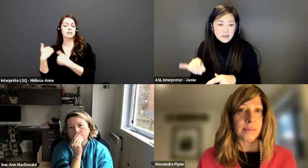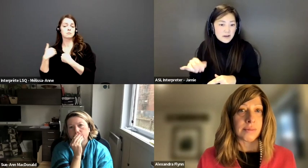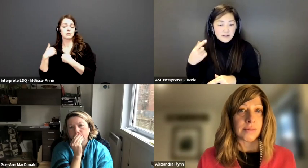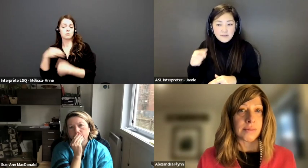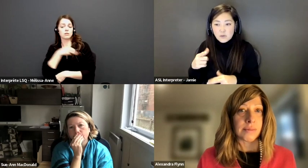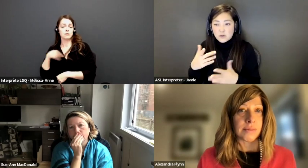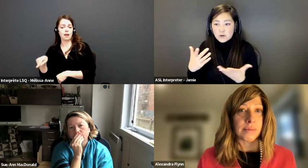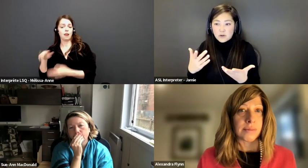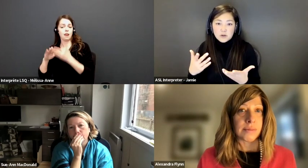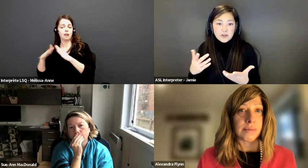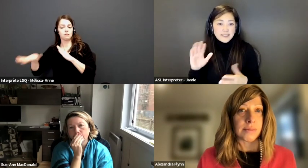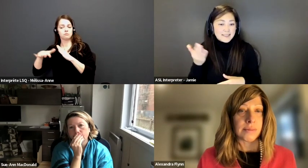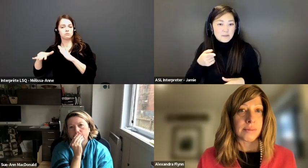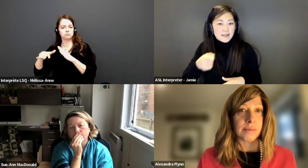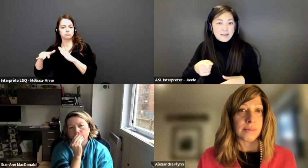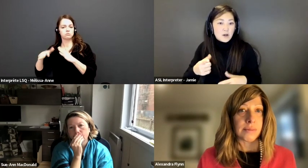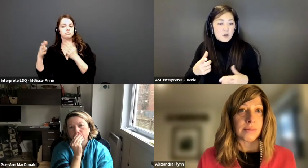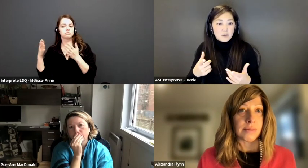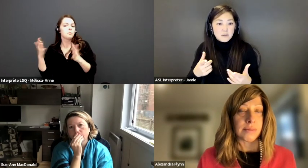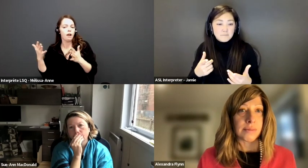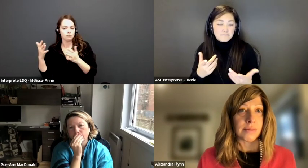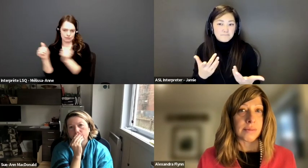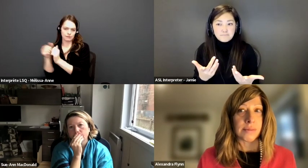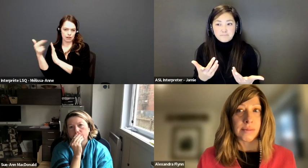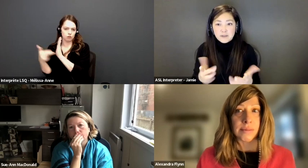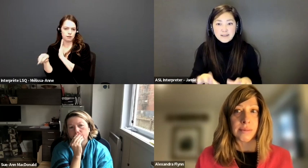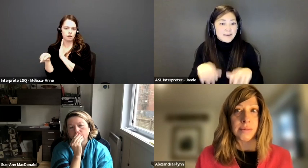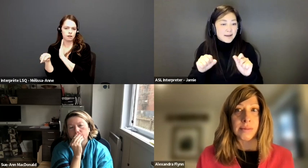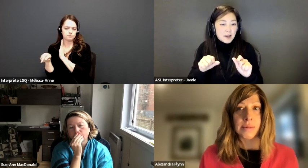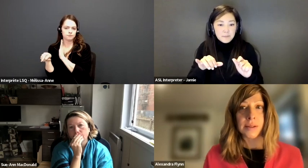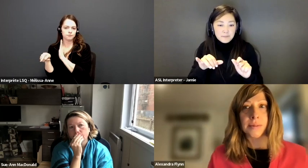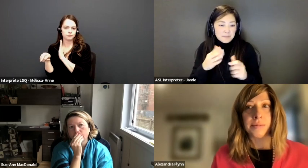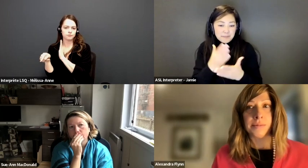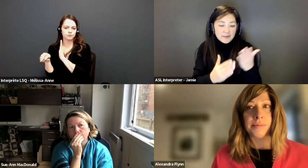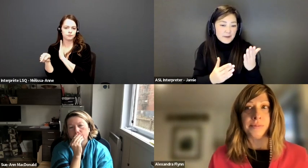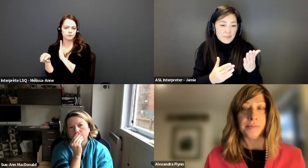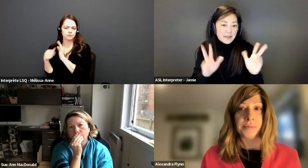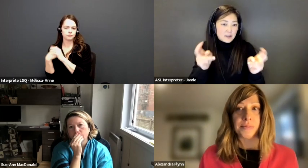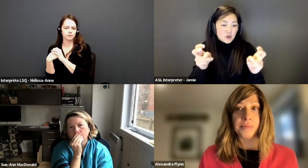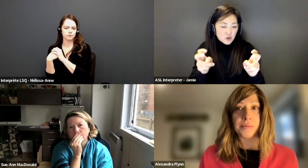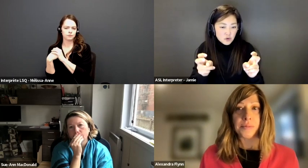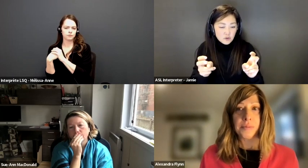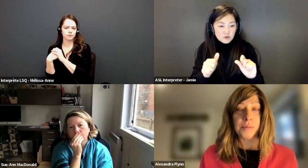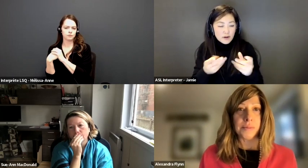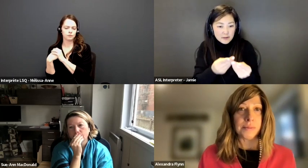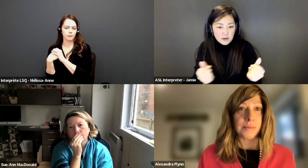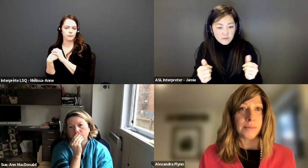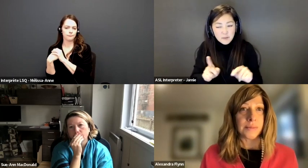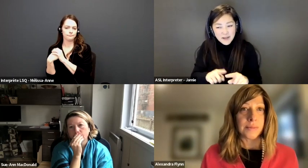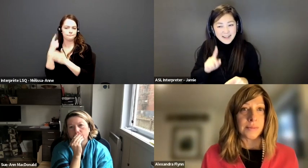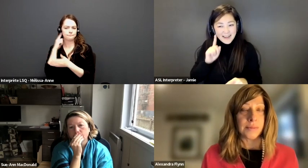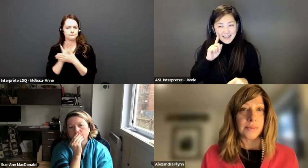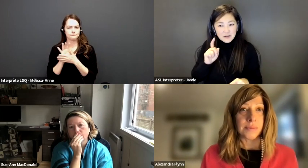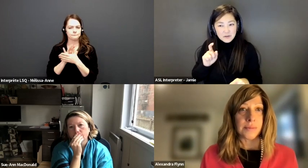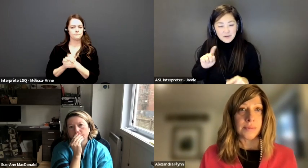way to be seem active on an issue. And I think, you know, there has to be a way of talking about these issues